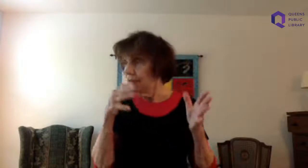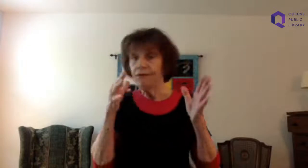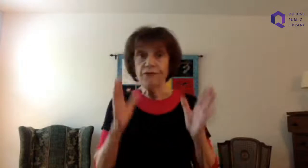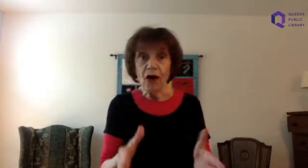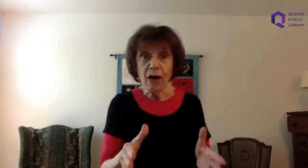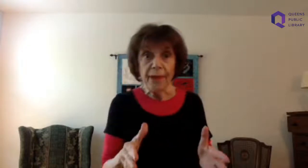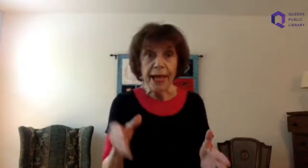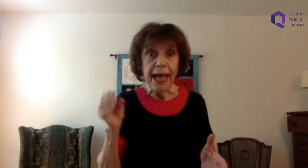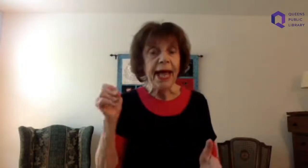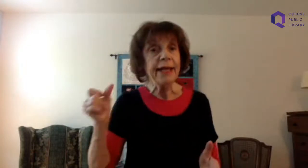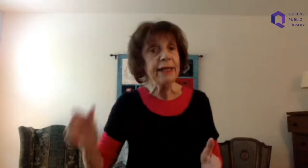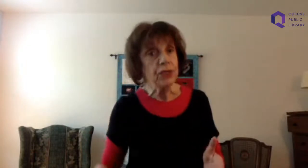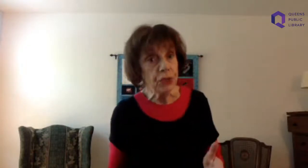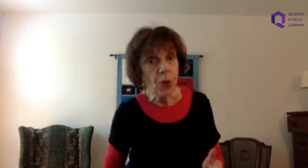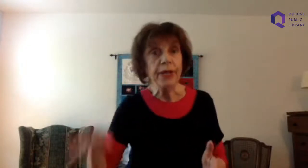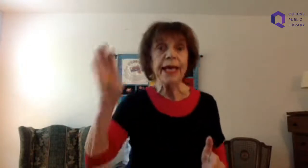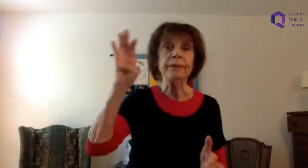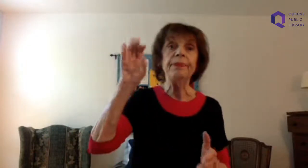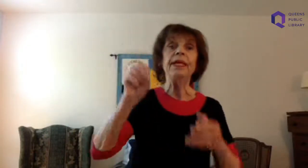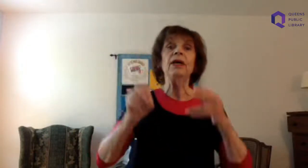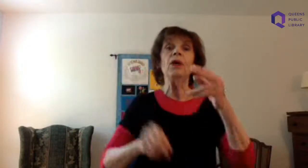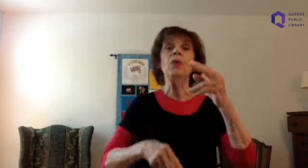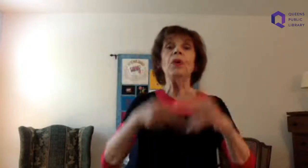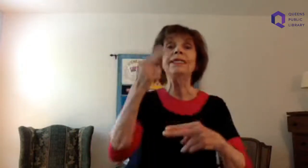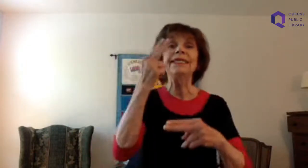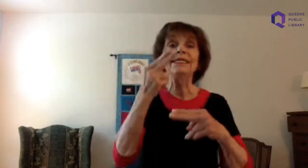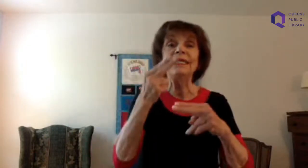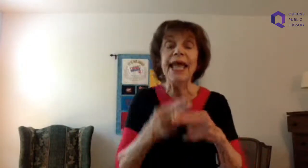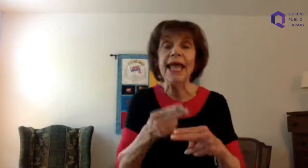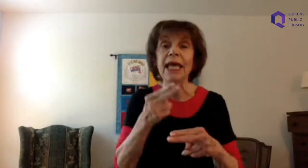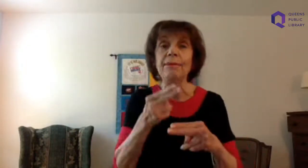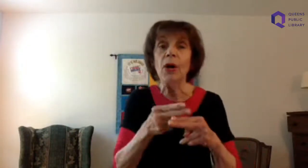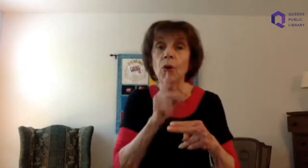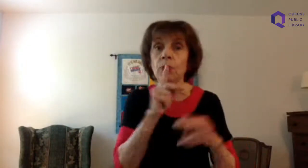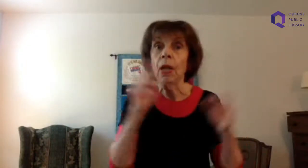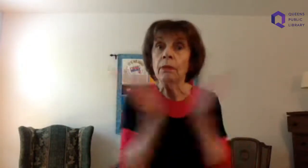a farmer, had a dog, and Bingo was his name. Oh.